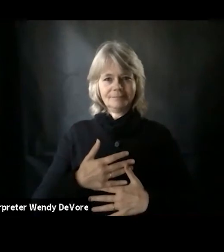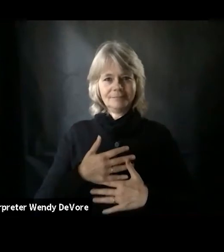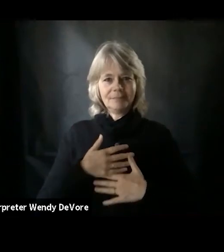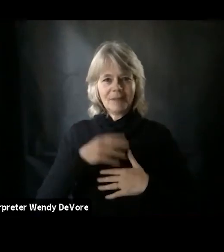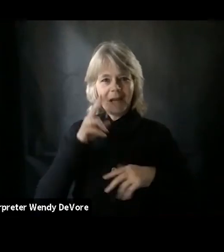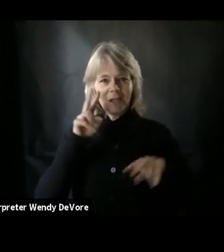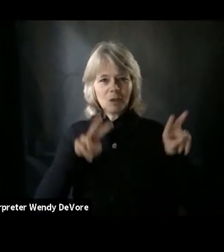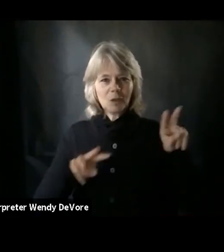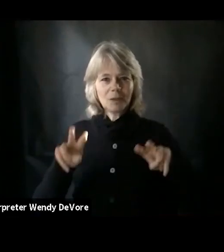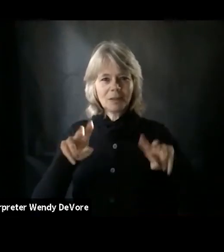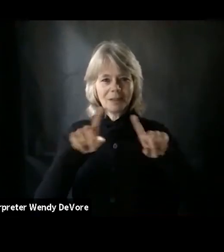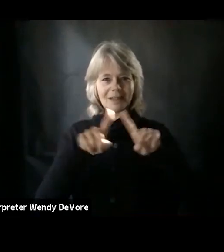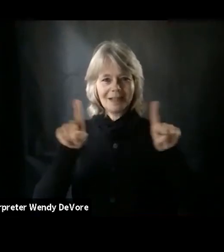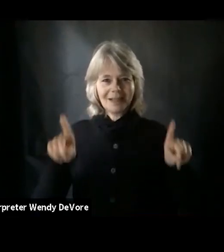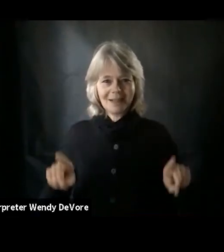And remember